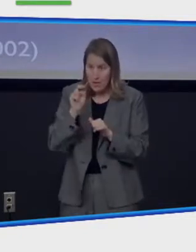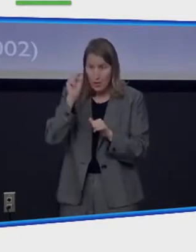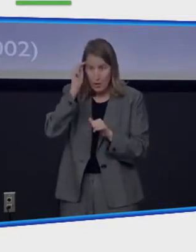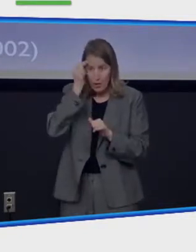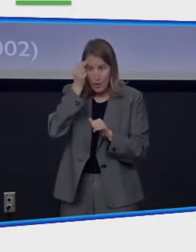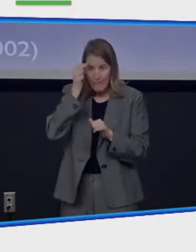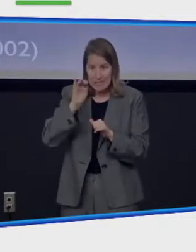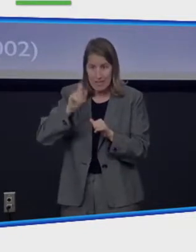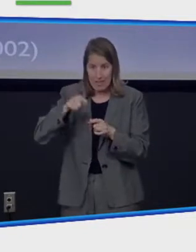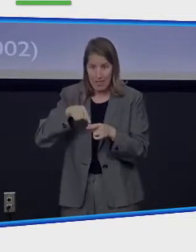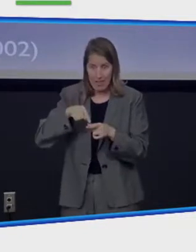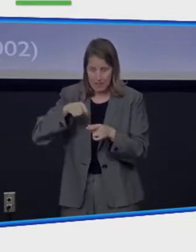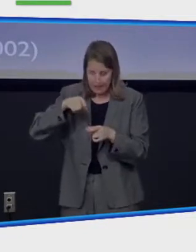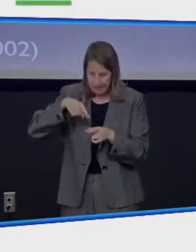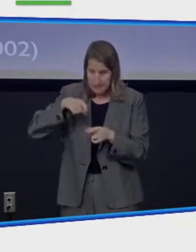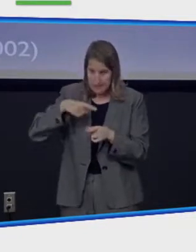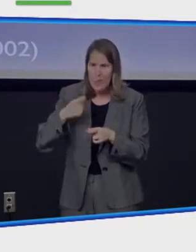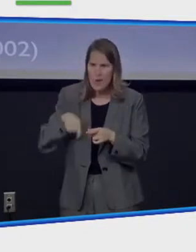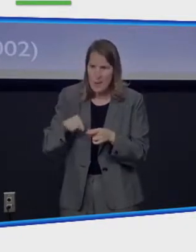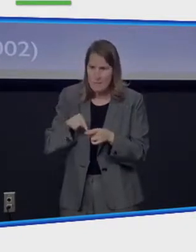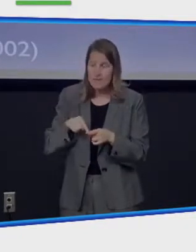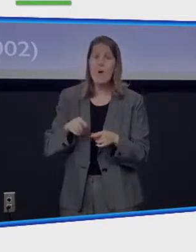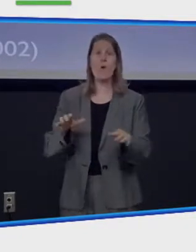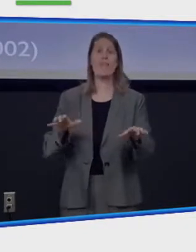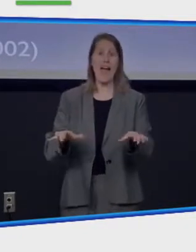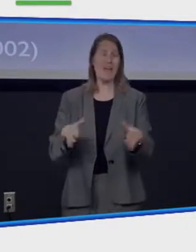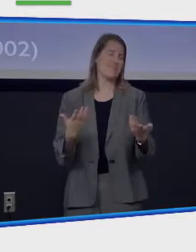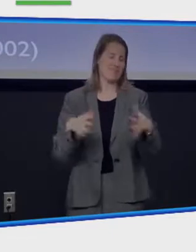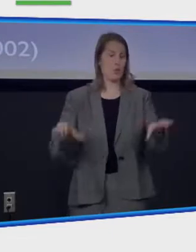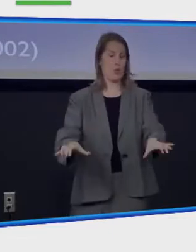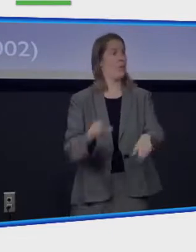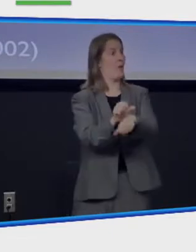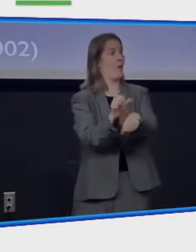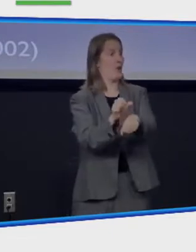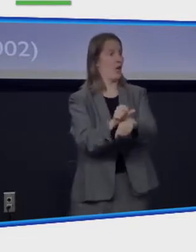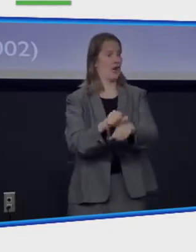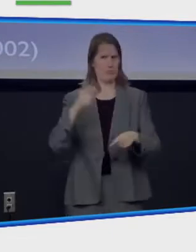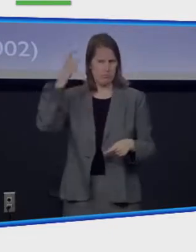in the brain, whilst an animal is performing a number